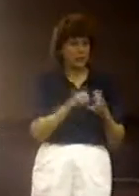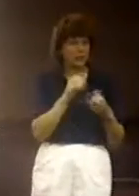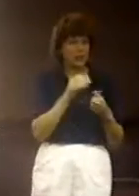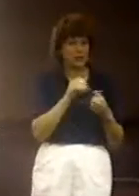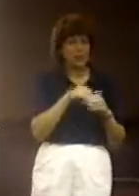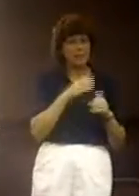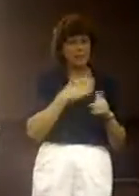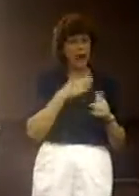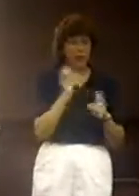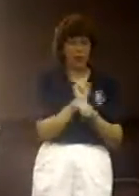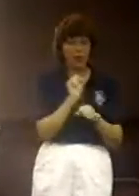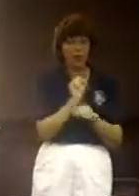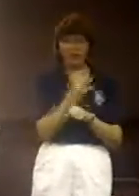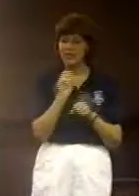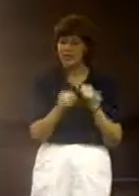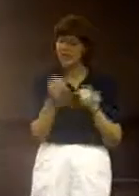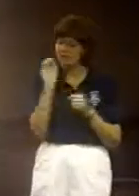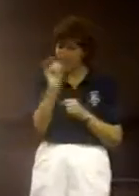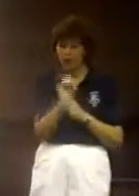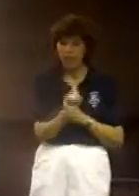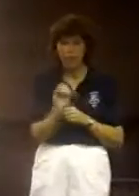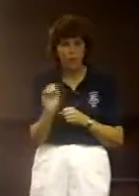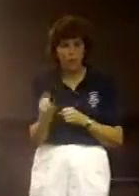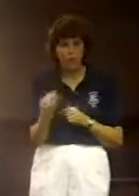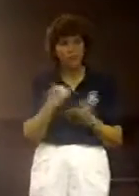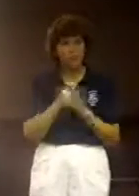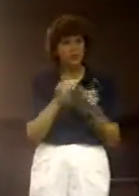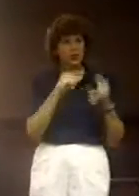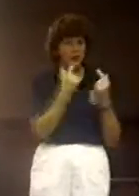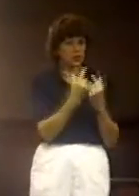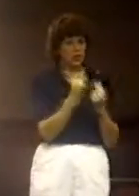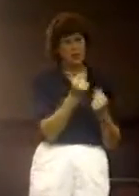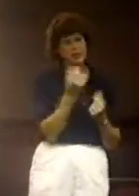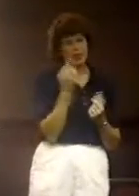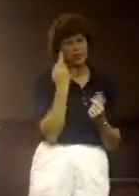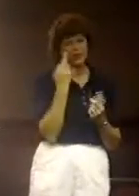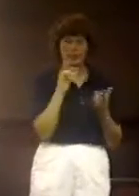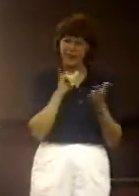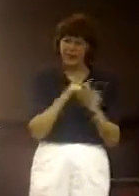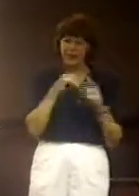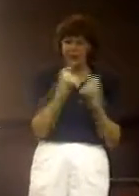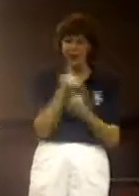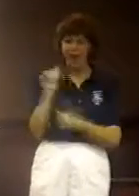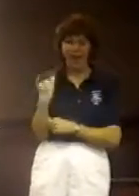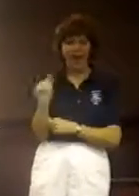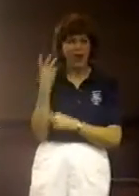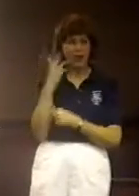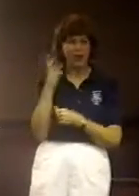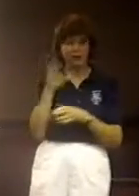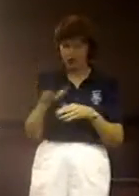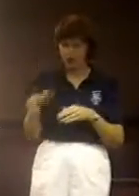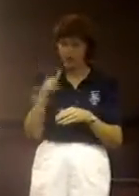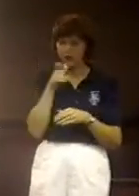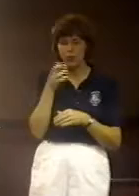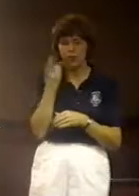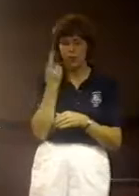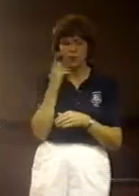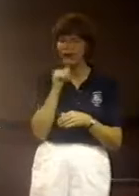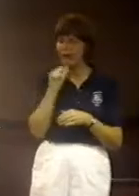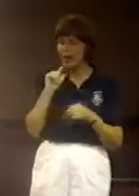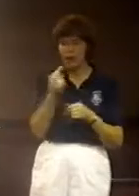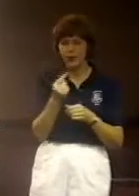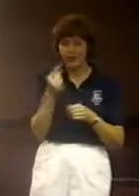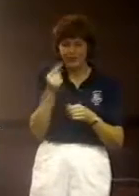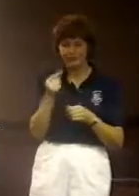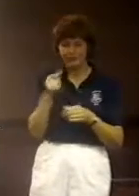work. And so therefore, these groups were, this group A was children who were not